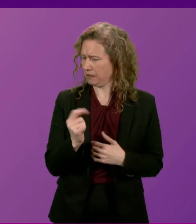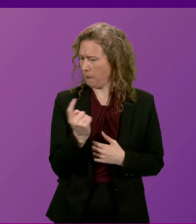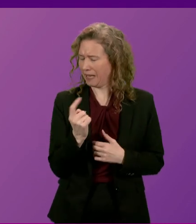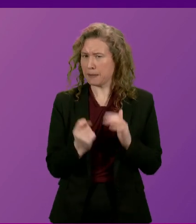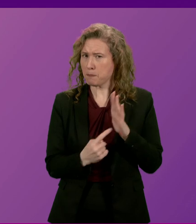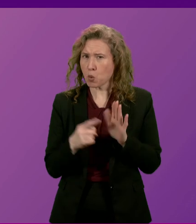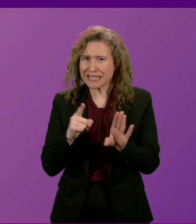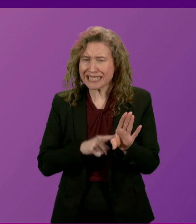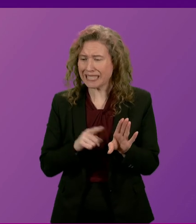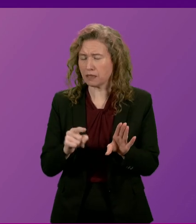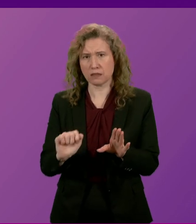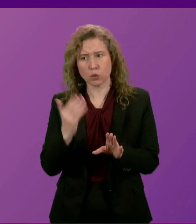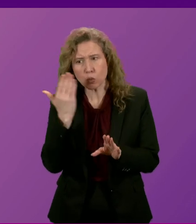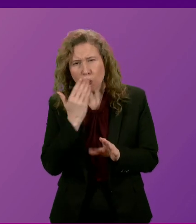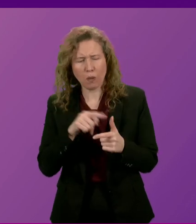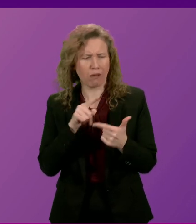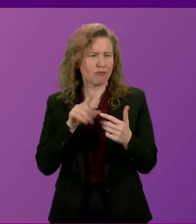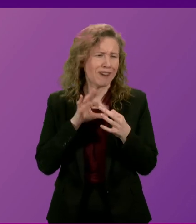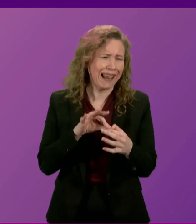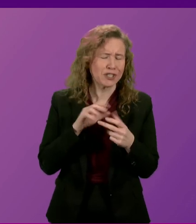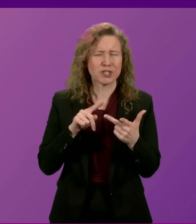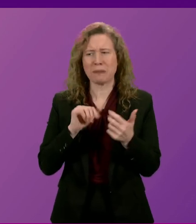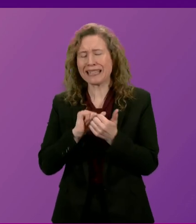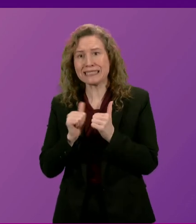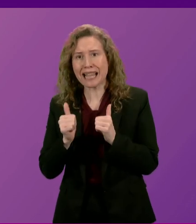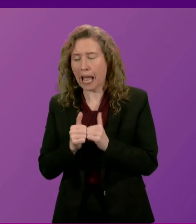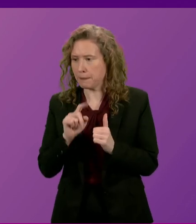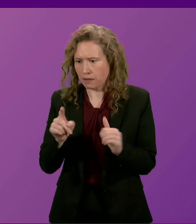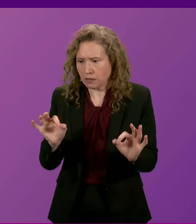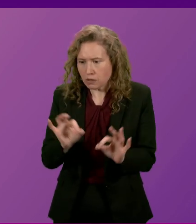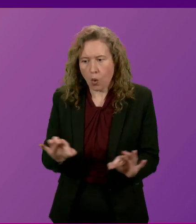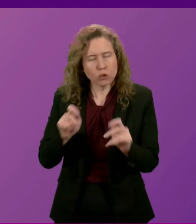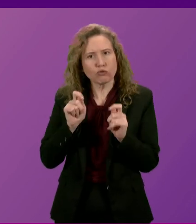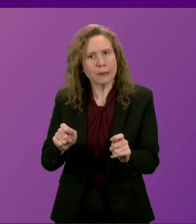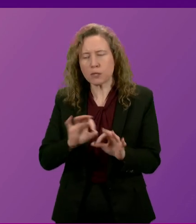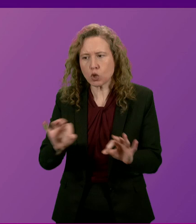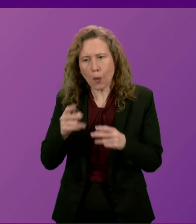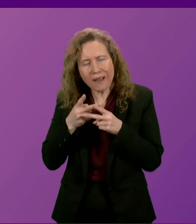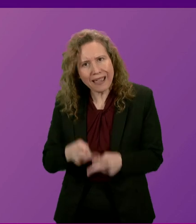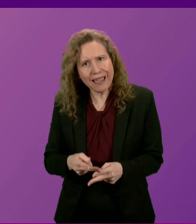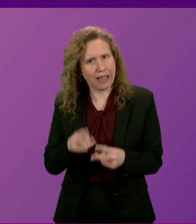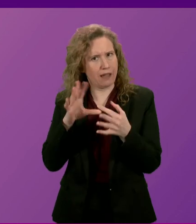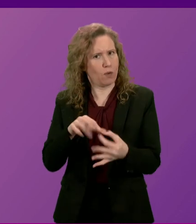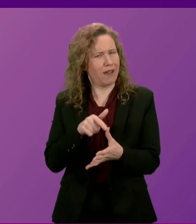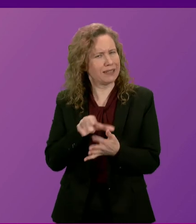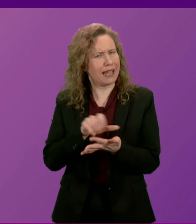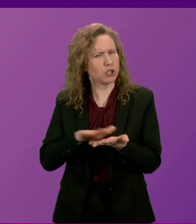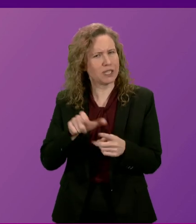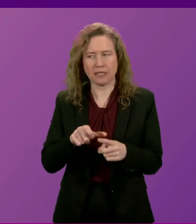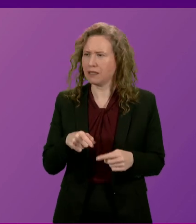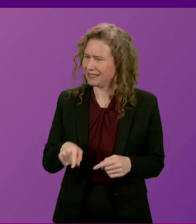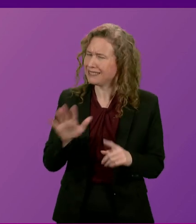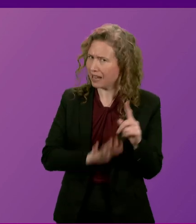life, schooling, relationships, exams, without the care pathway or the medication he needs. This is a